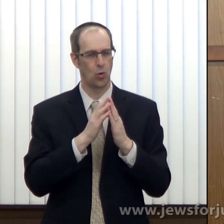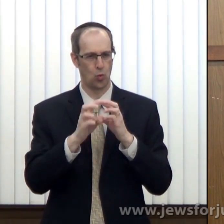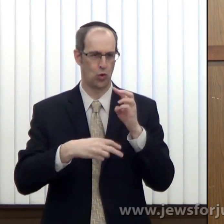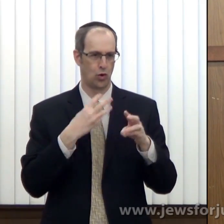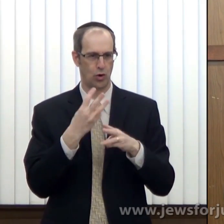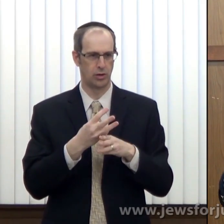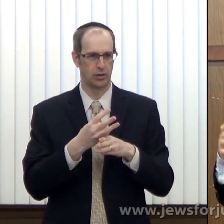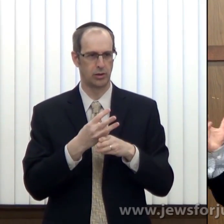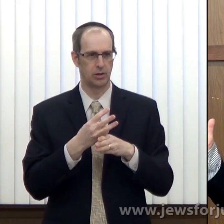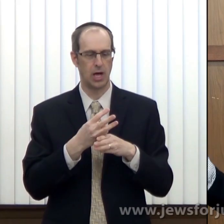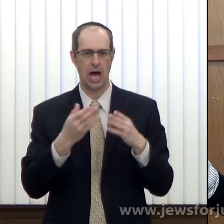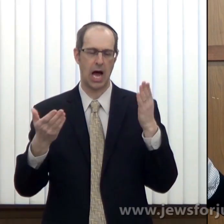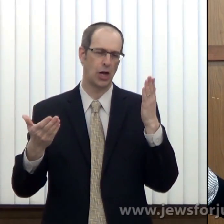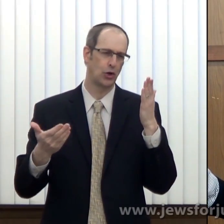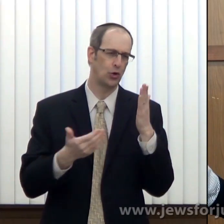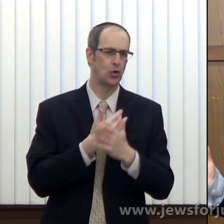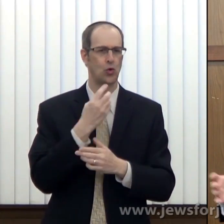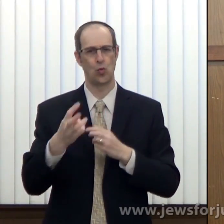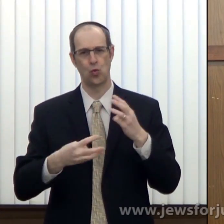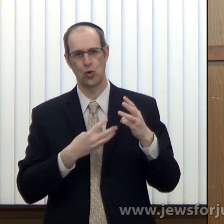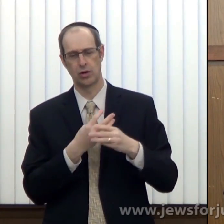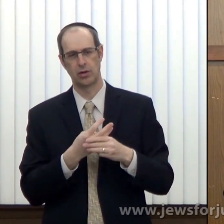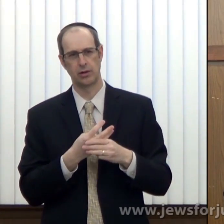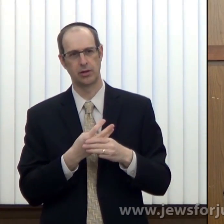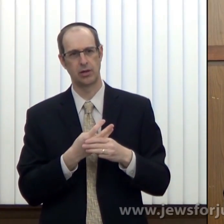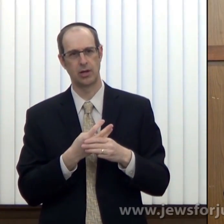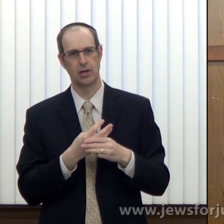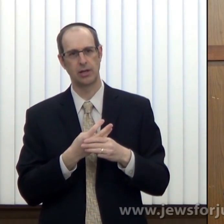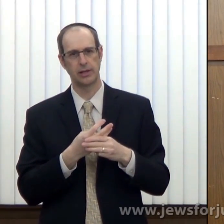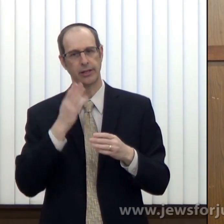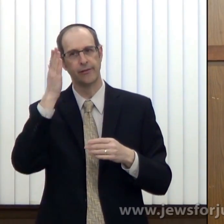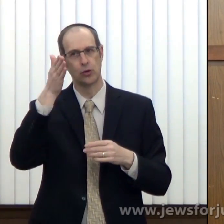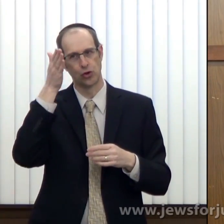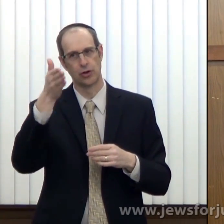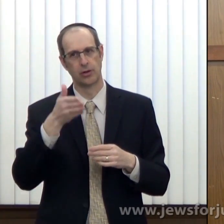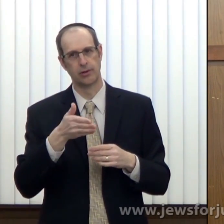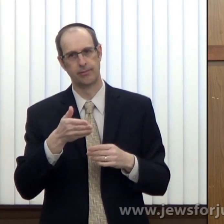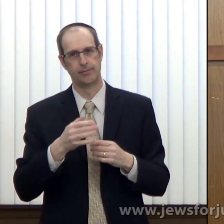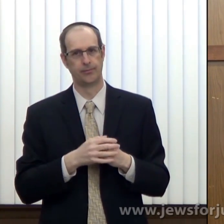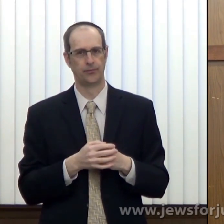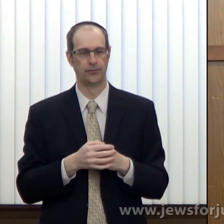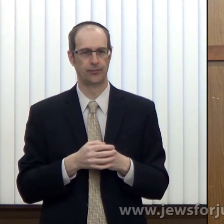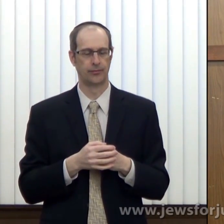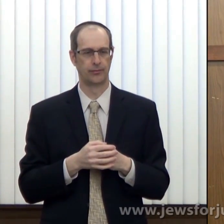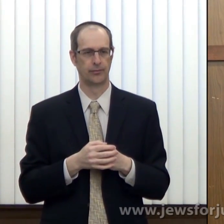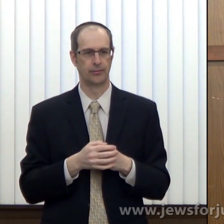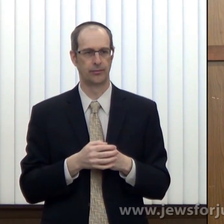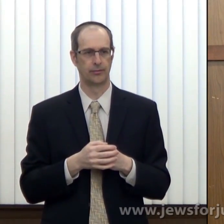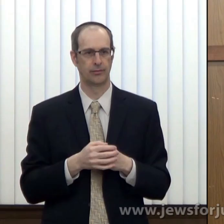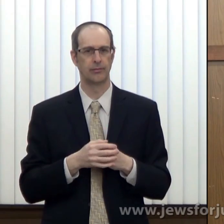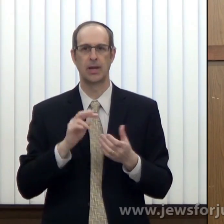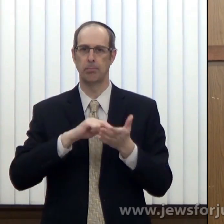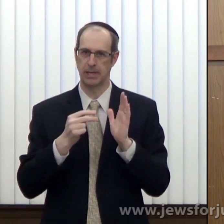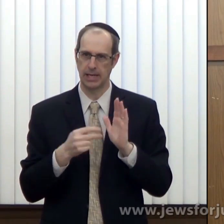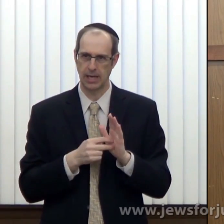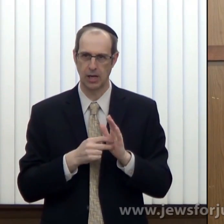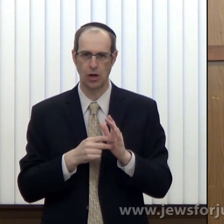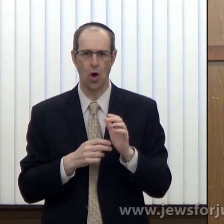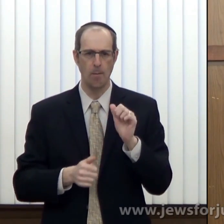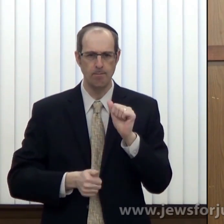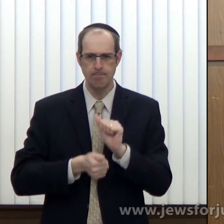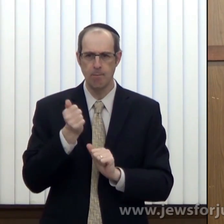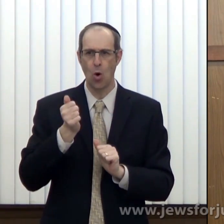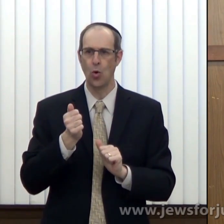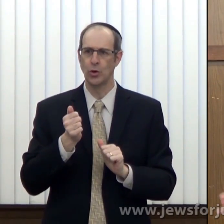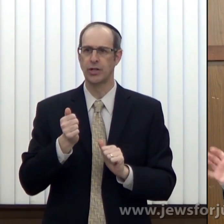world, a new kind of world that will exist. Meaning this, for most of human